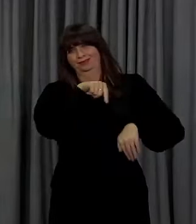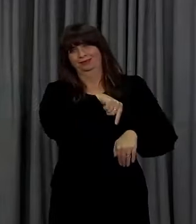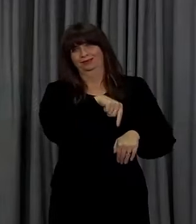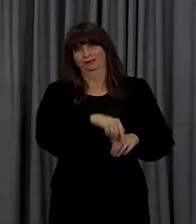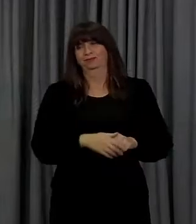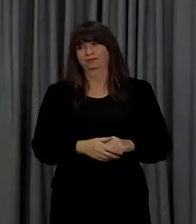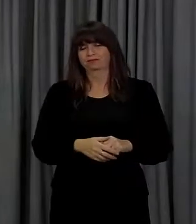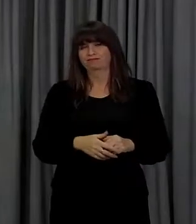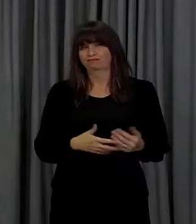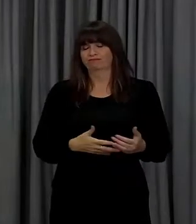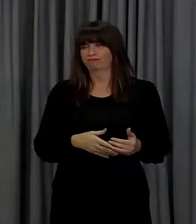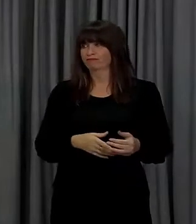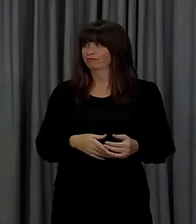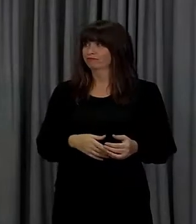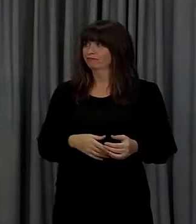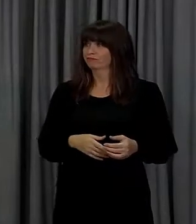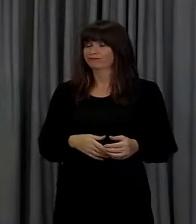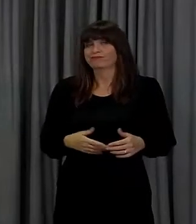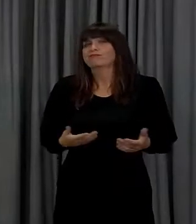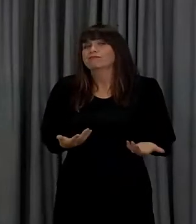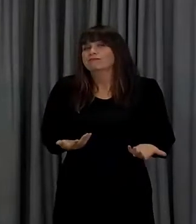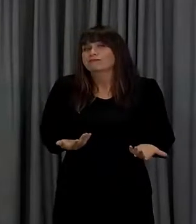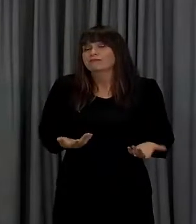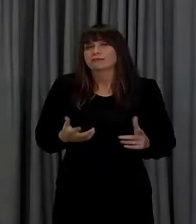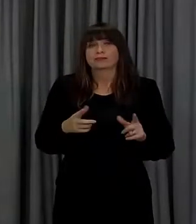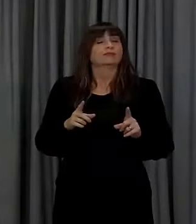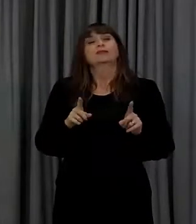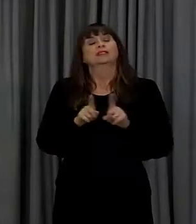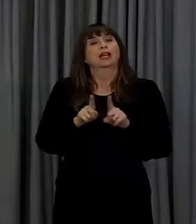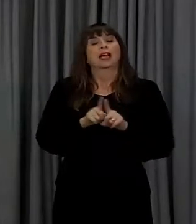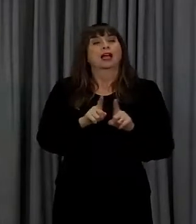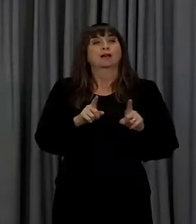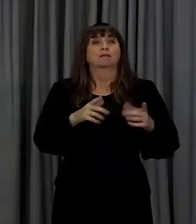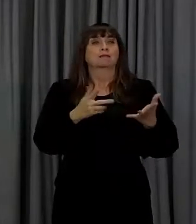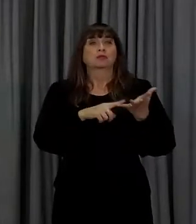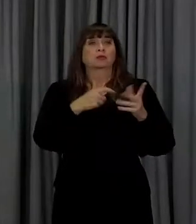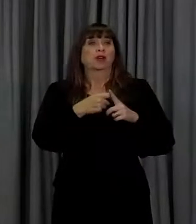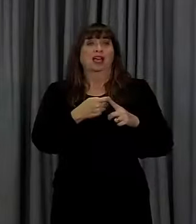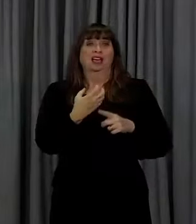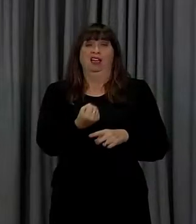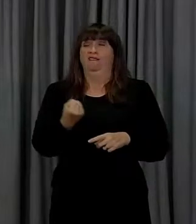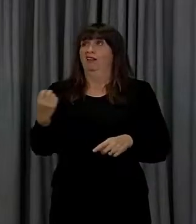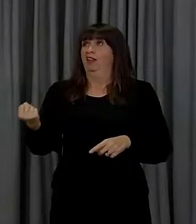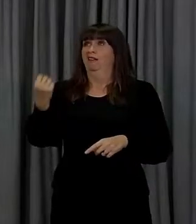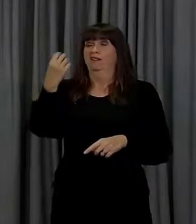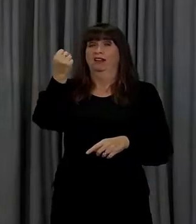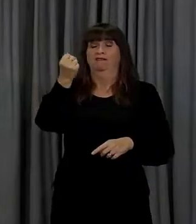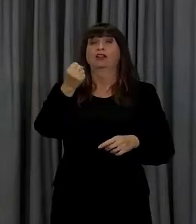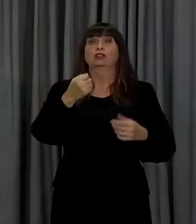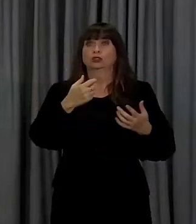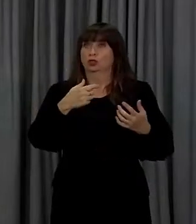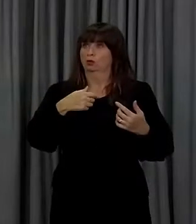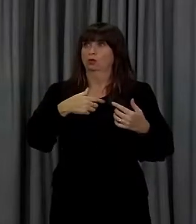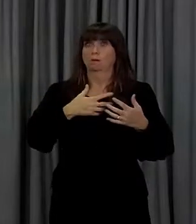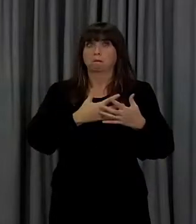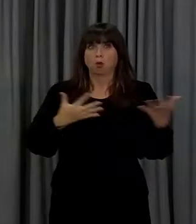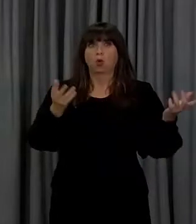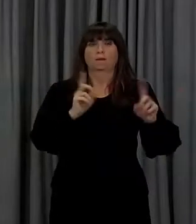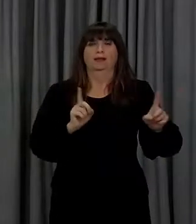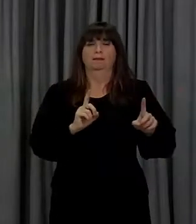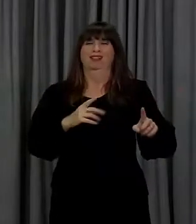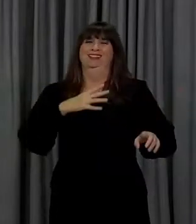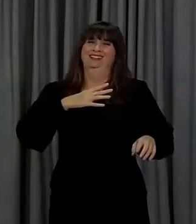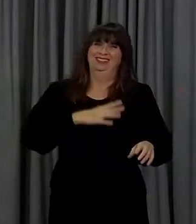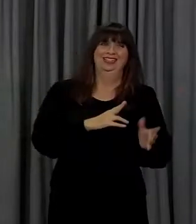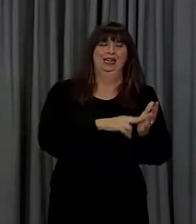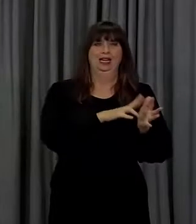waiting lists overall. That's no different from anywhere else in the United Kingdom. So the demand is continuing to increase.